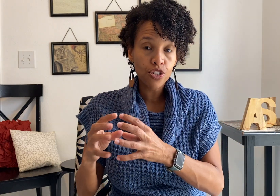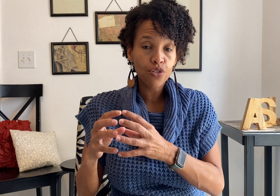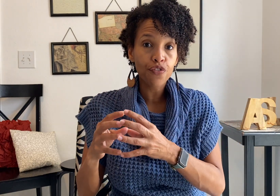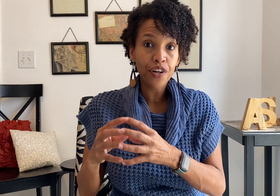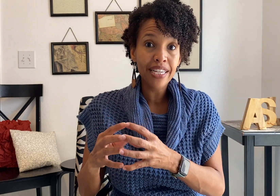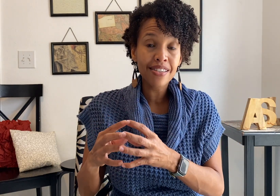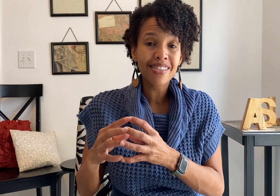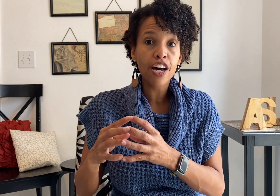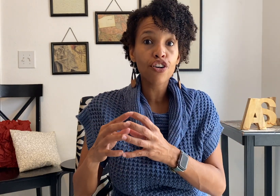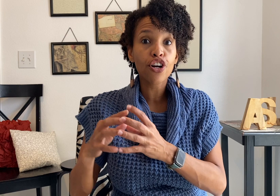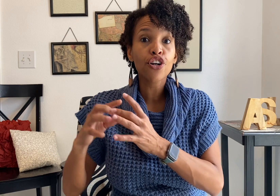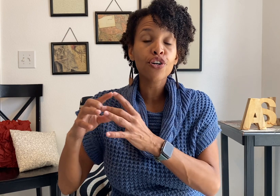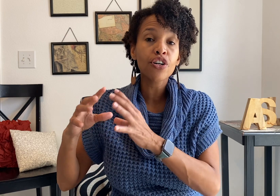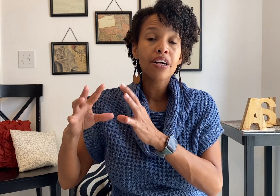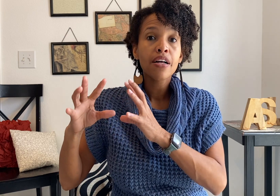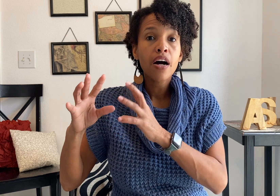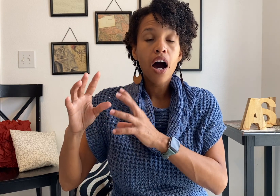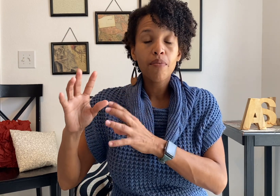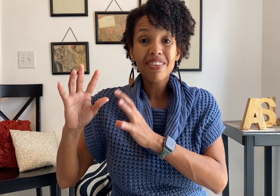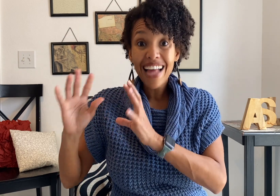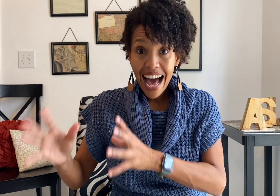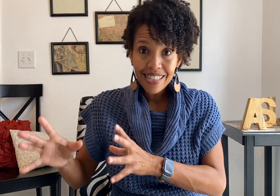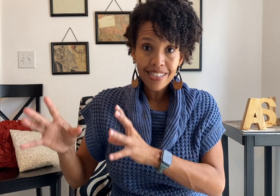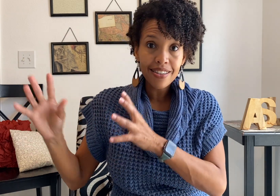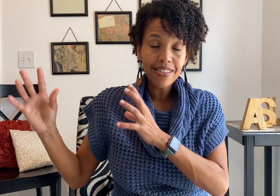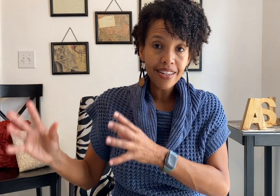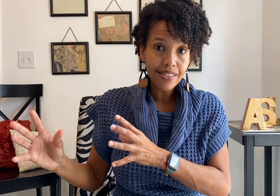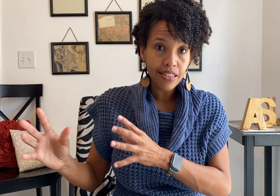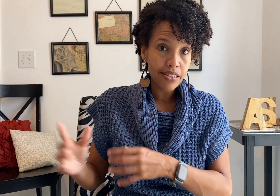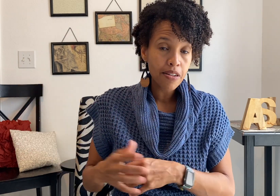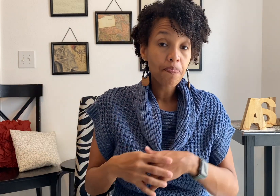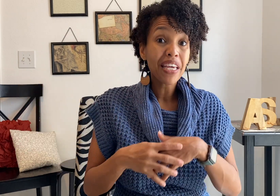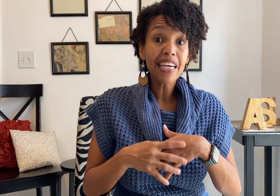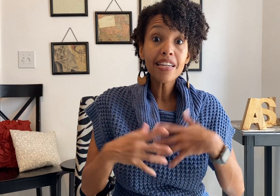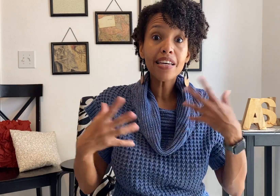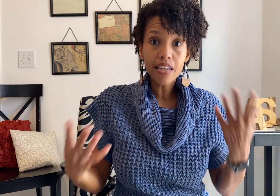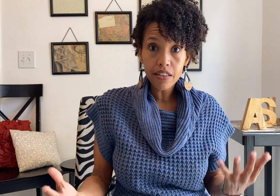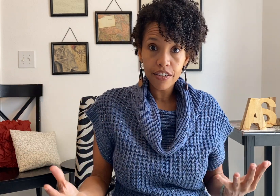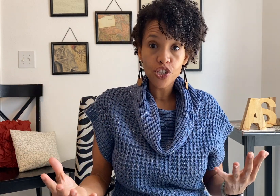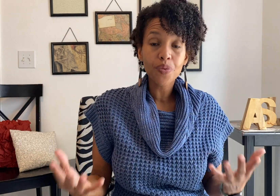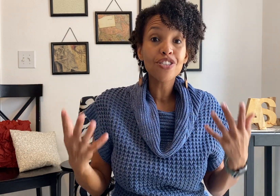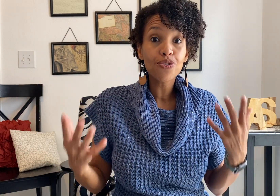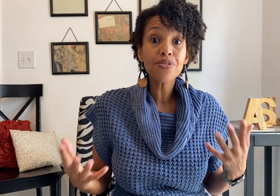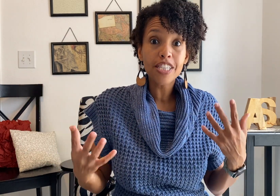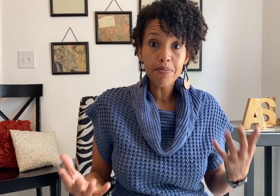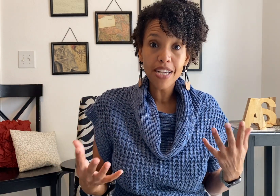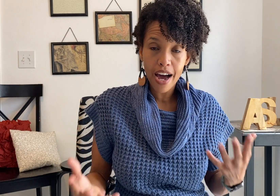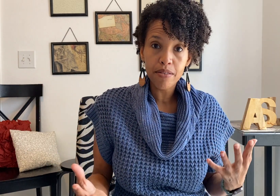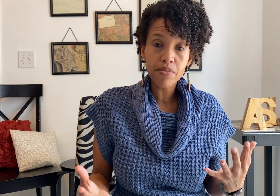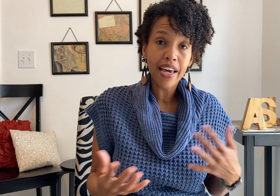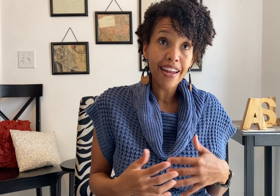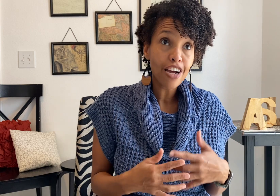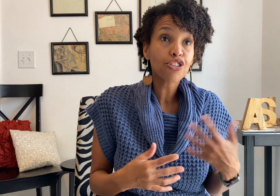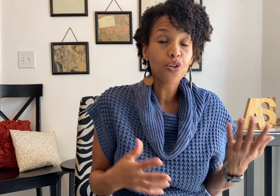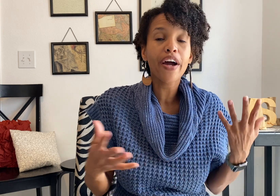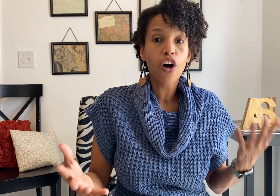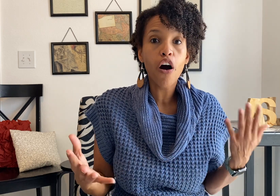prepositional phrases that occur last in the sentence, in English, we do sometimes, and actually quite